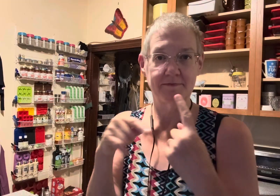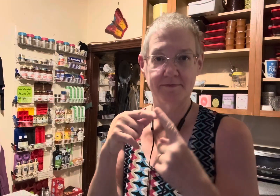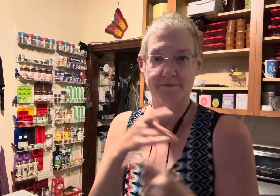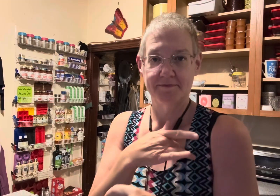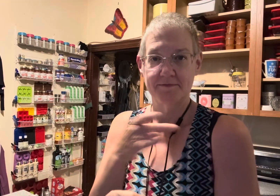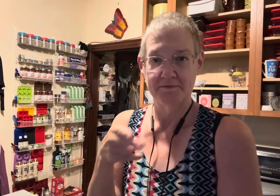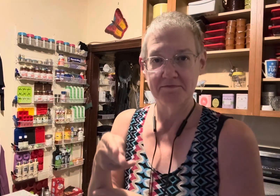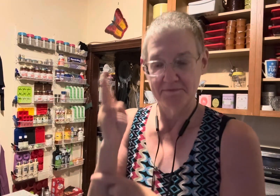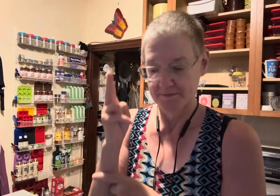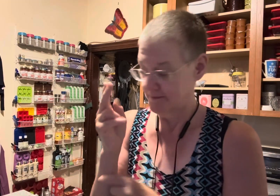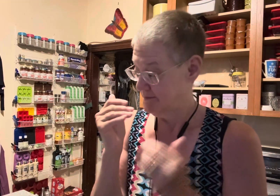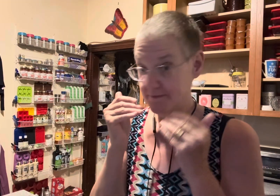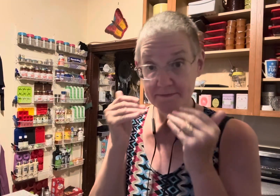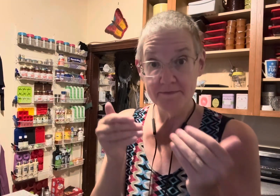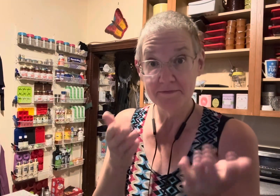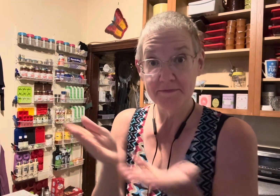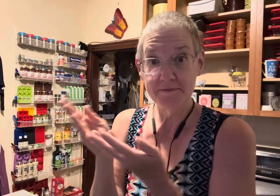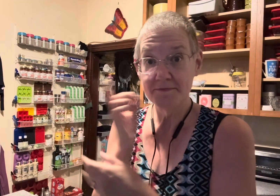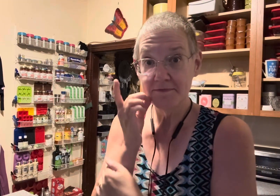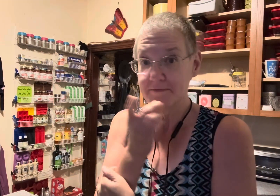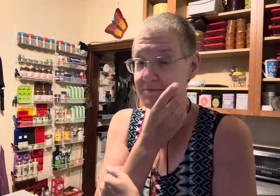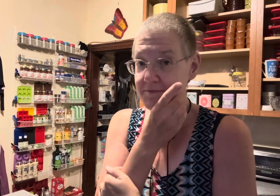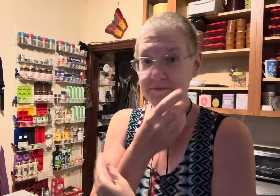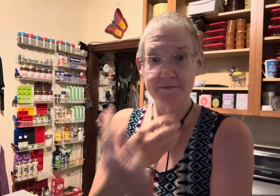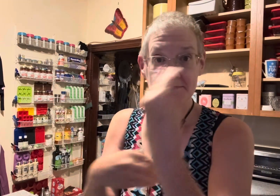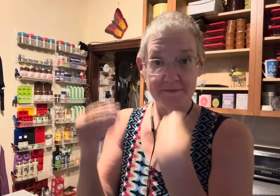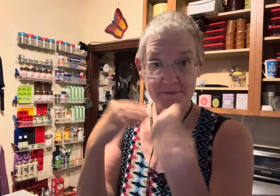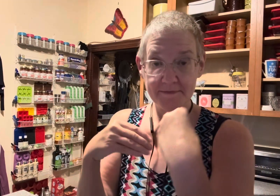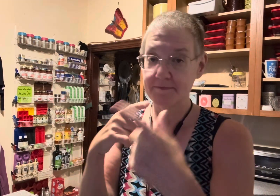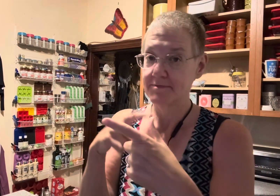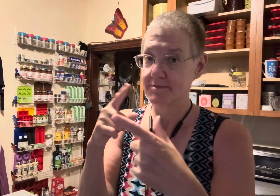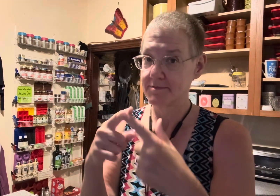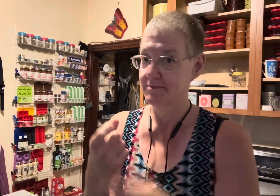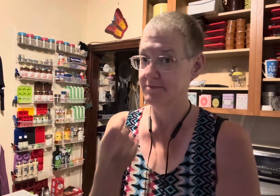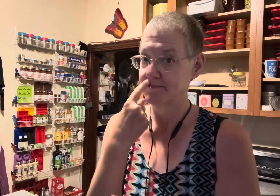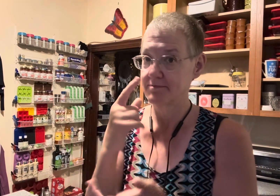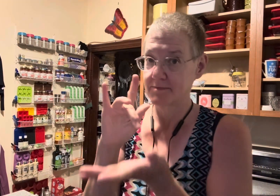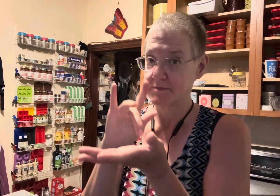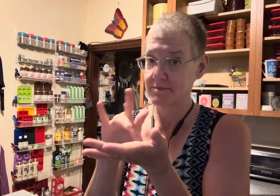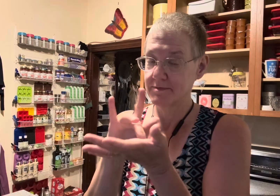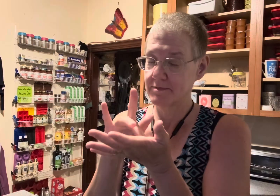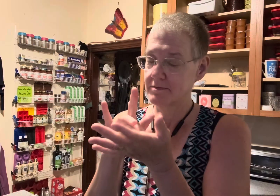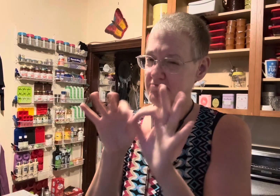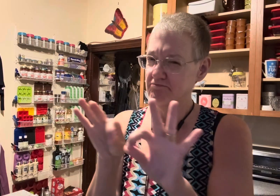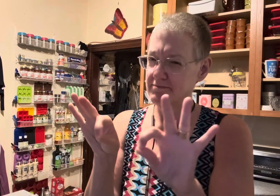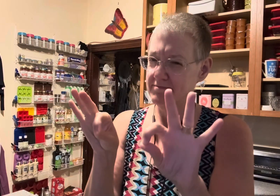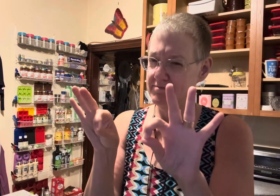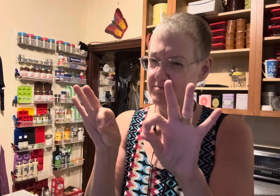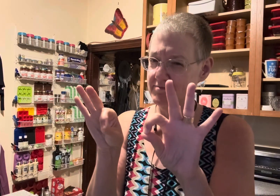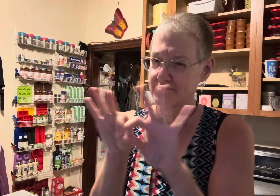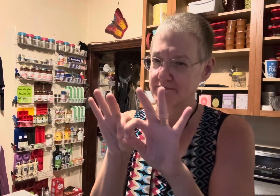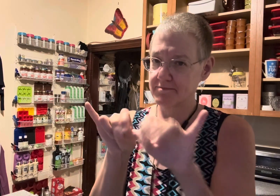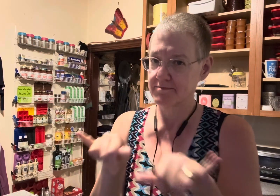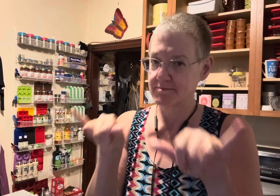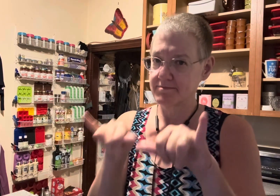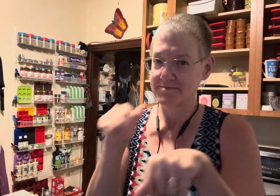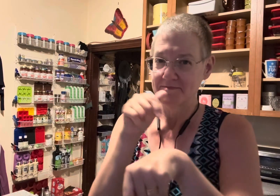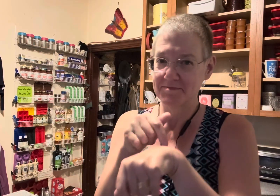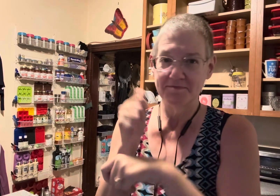sugar before lunch because it tends to be high. Let's get this to Dale. Eat, take his medicine. It's really